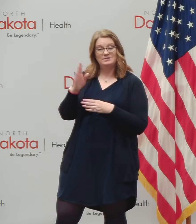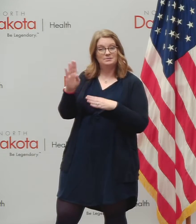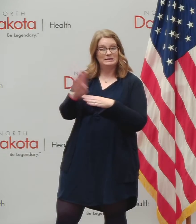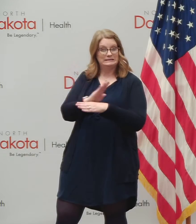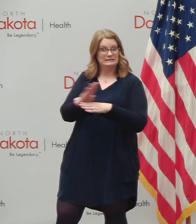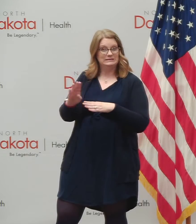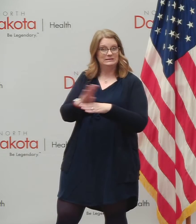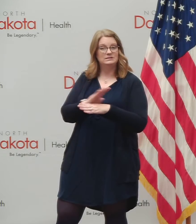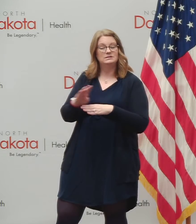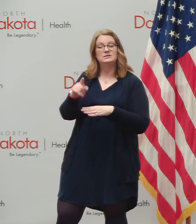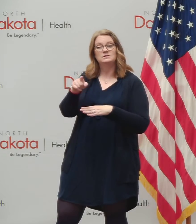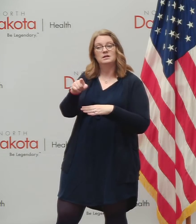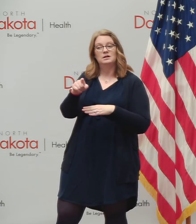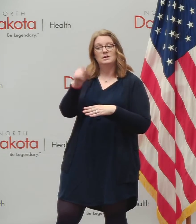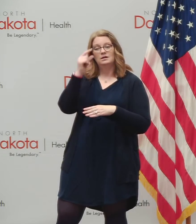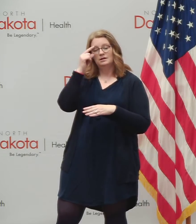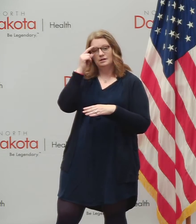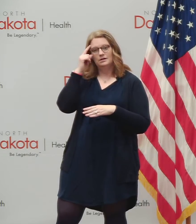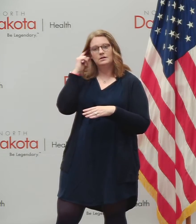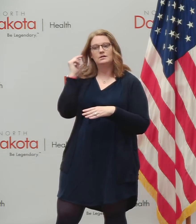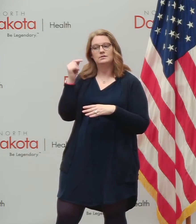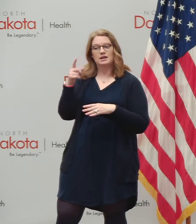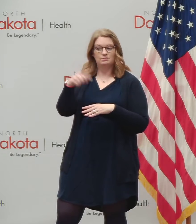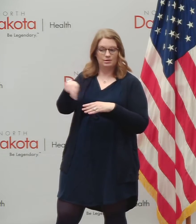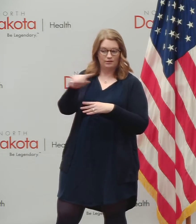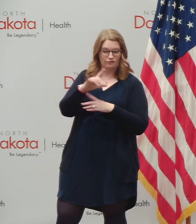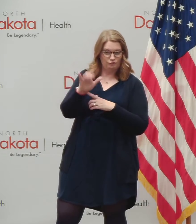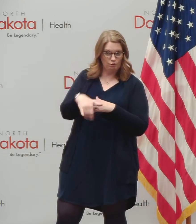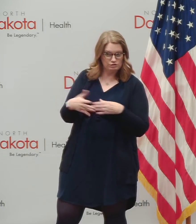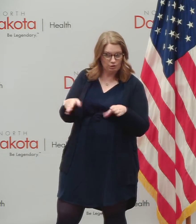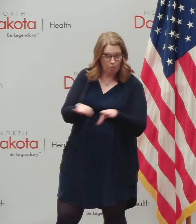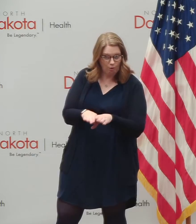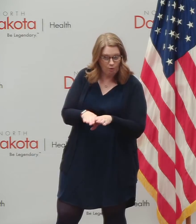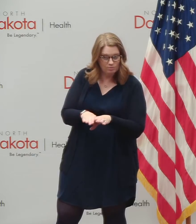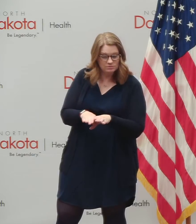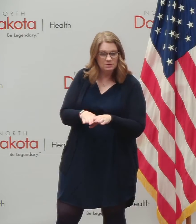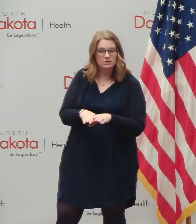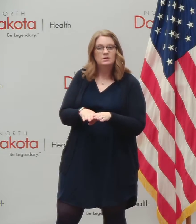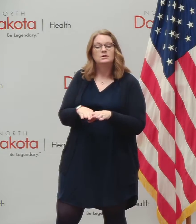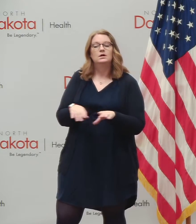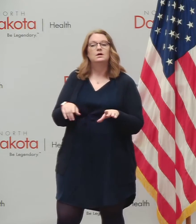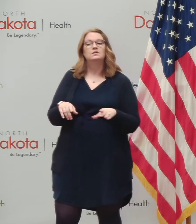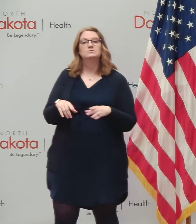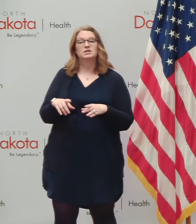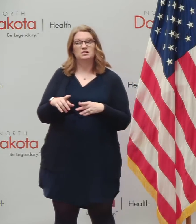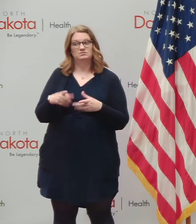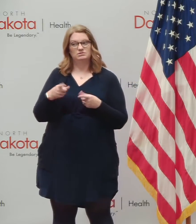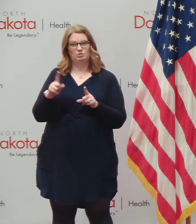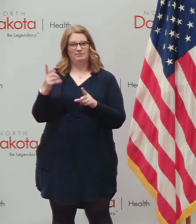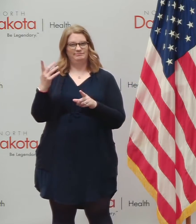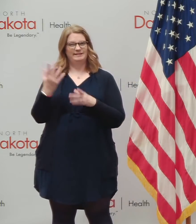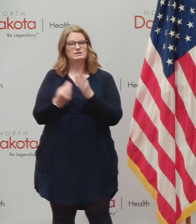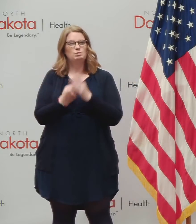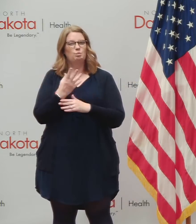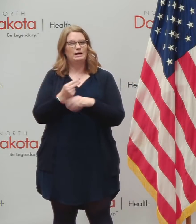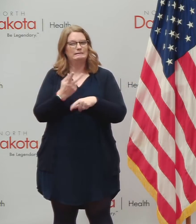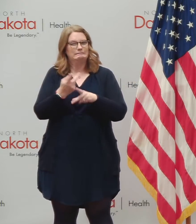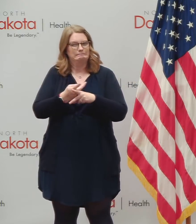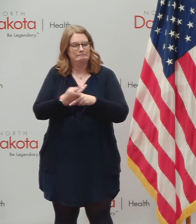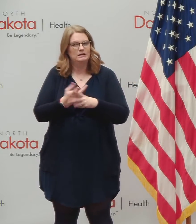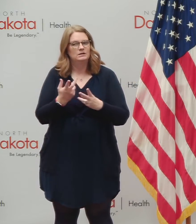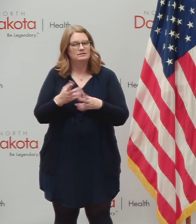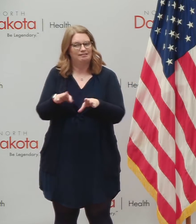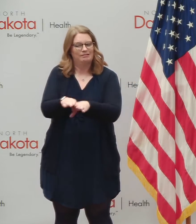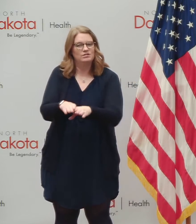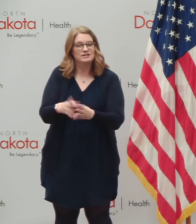businesses that were asked to close during last spring's precautions, and so that helped again keep employment